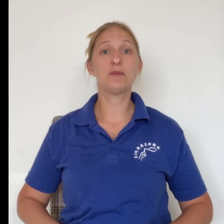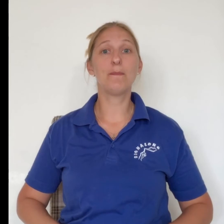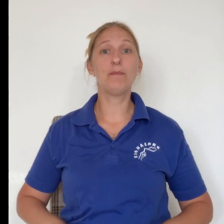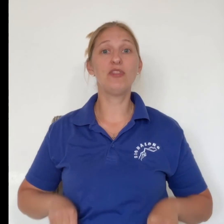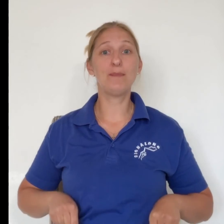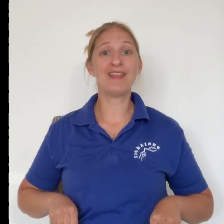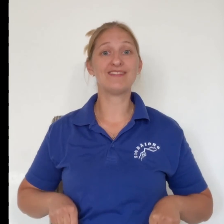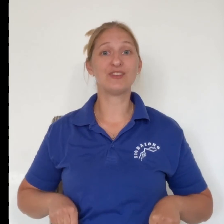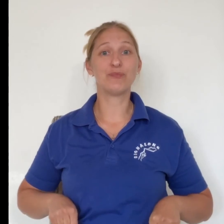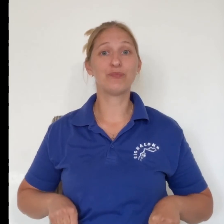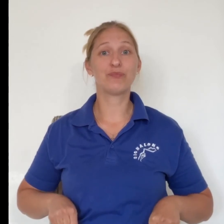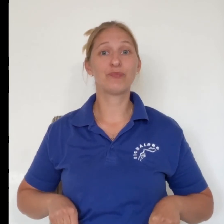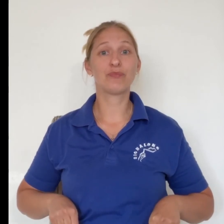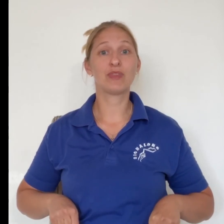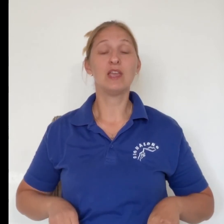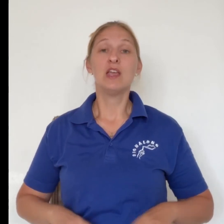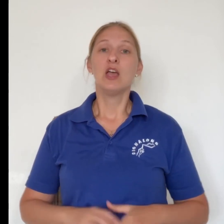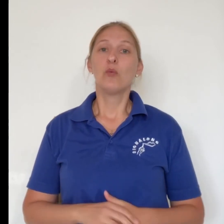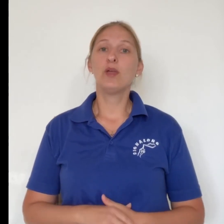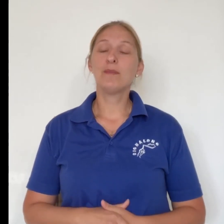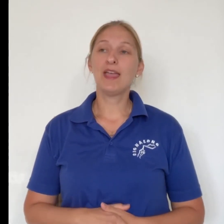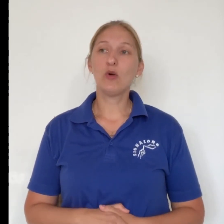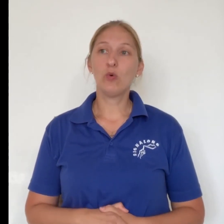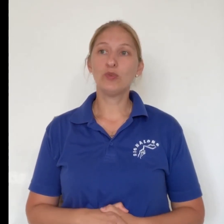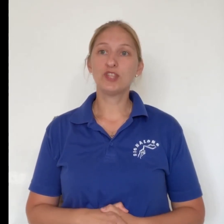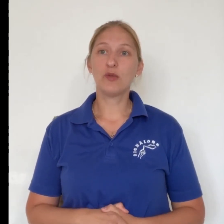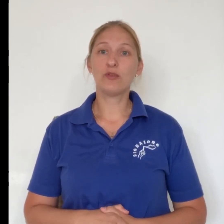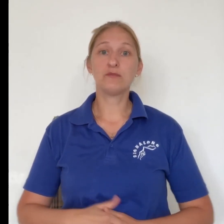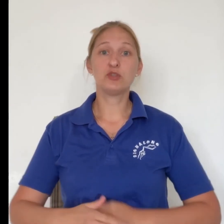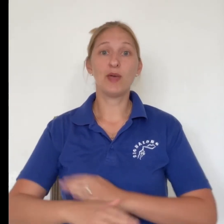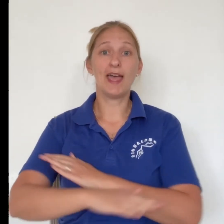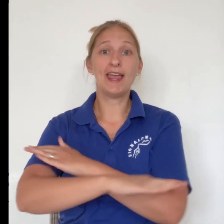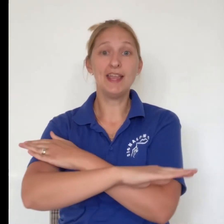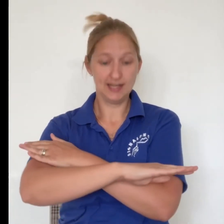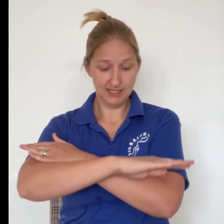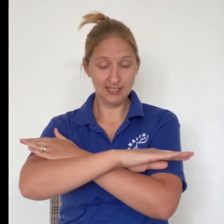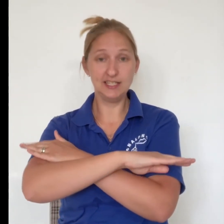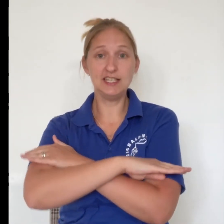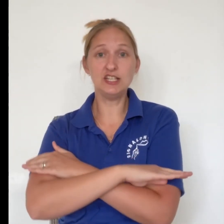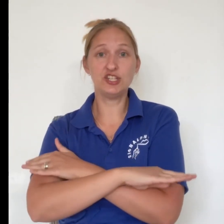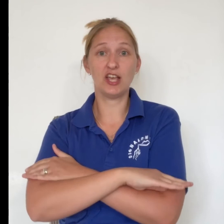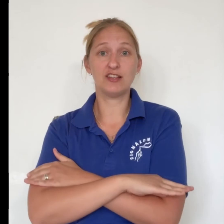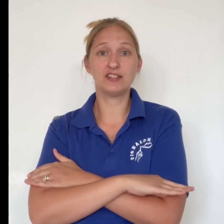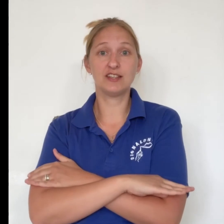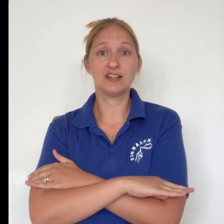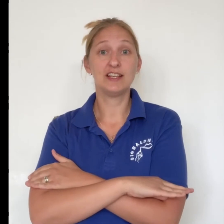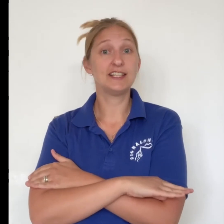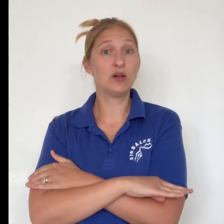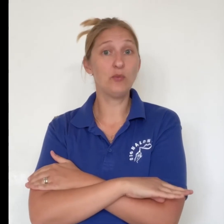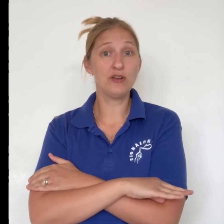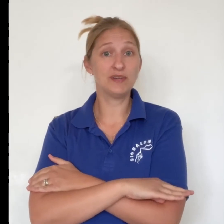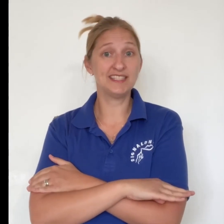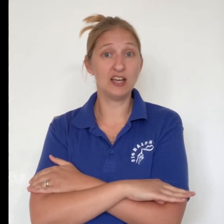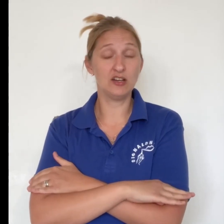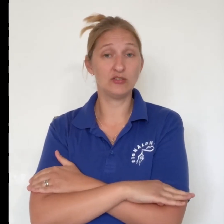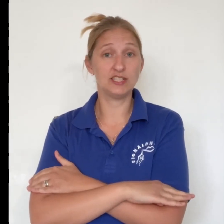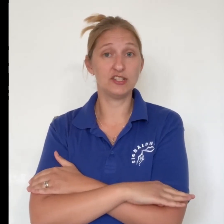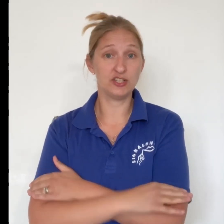put their pants on. We may also want them to wear a t-shirt. Now, I'm wearing my sign-along t-shirt